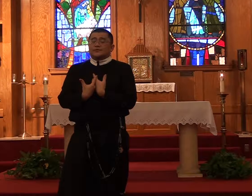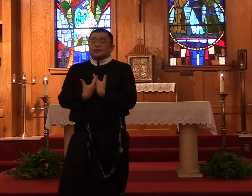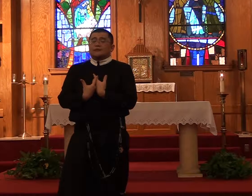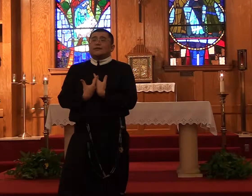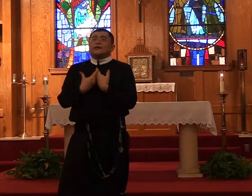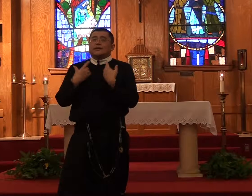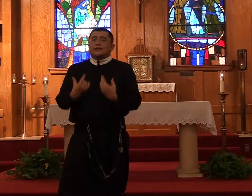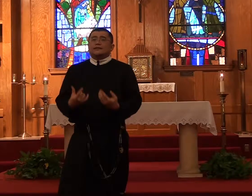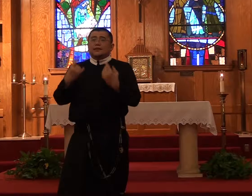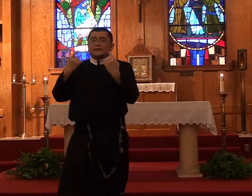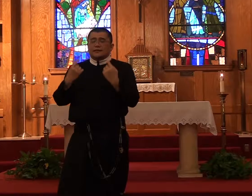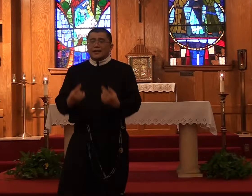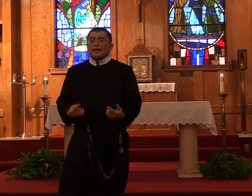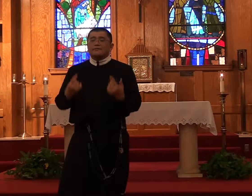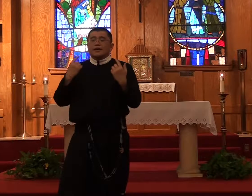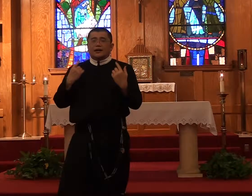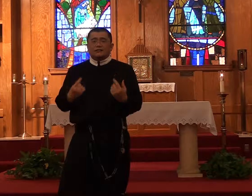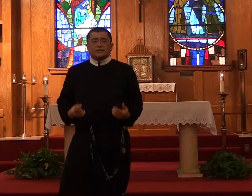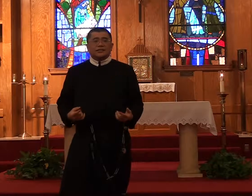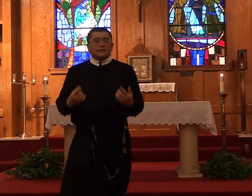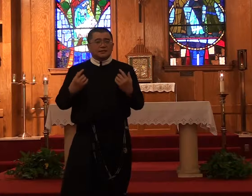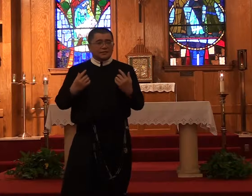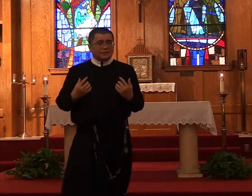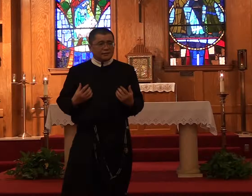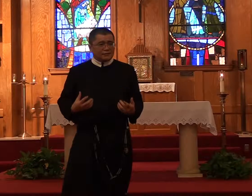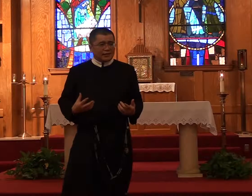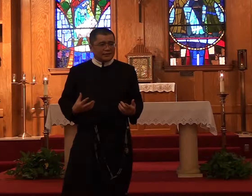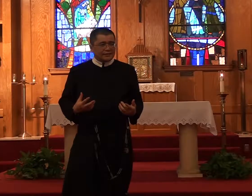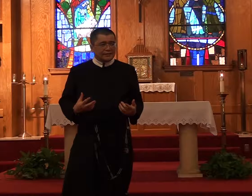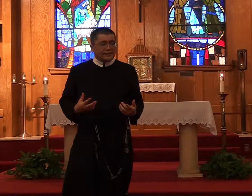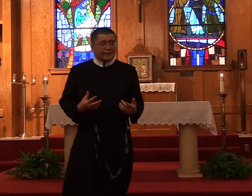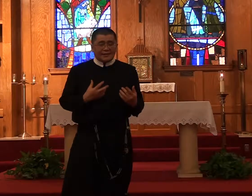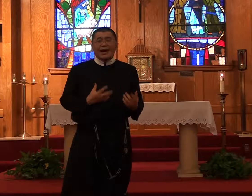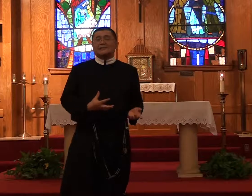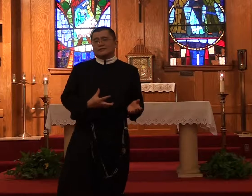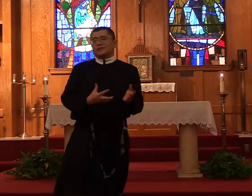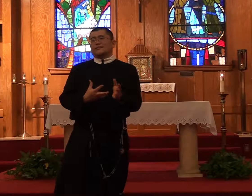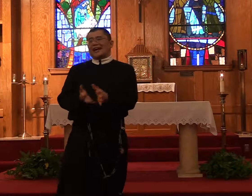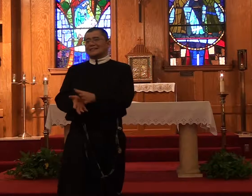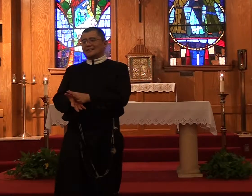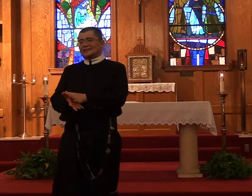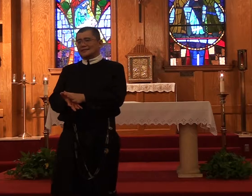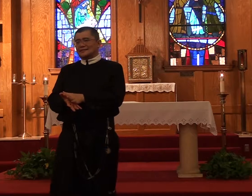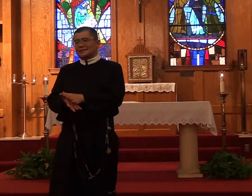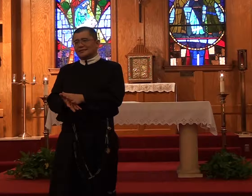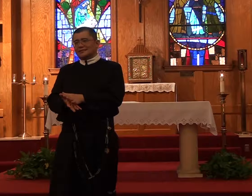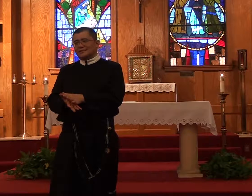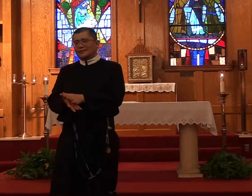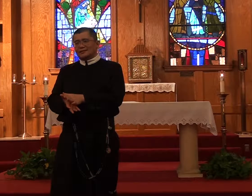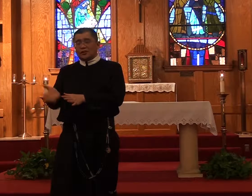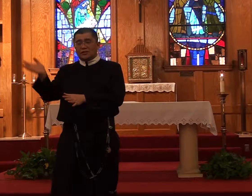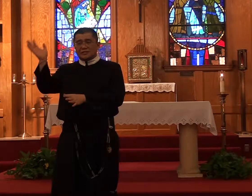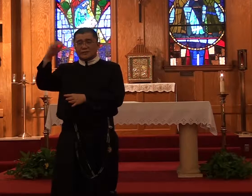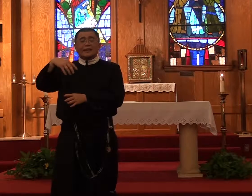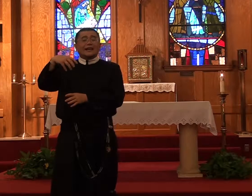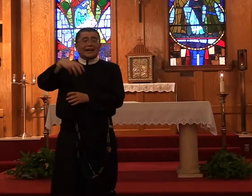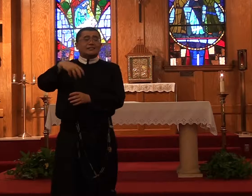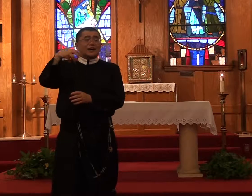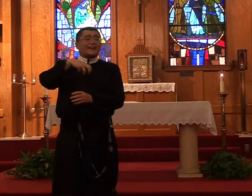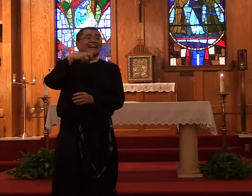come? In the name of Jesus Christ. That we have access. The Holy Spirit has to have